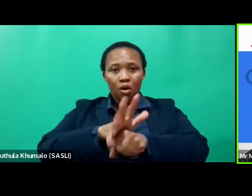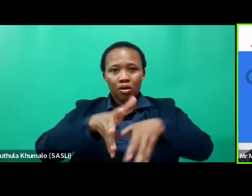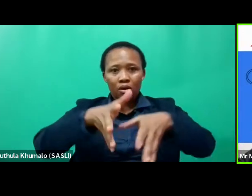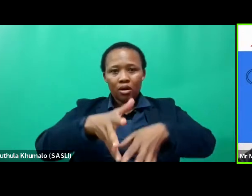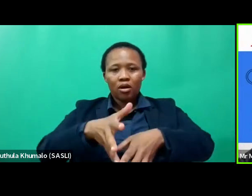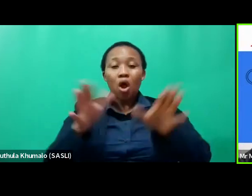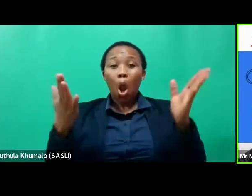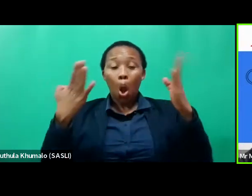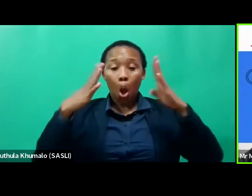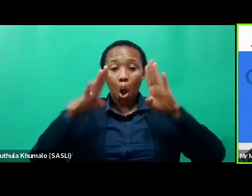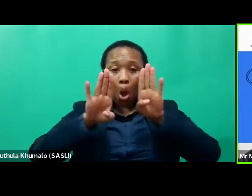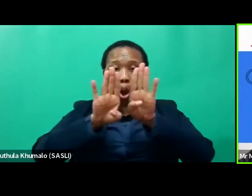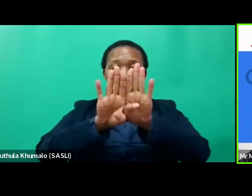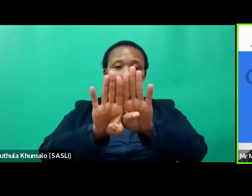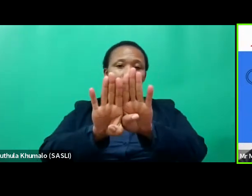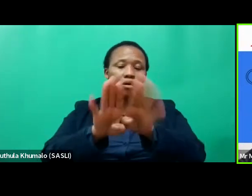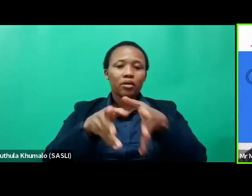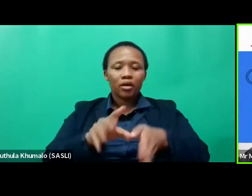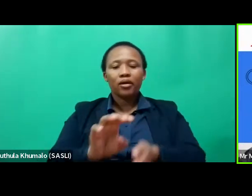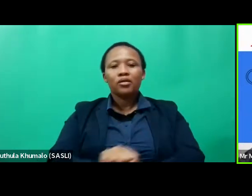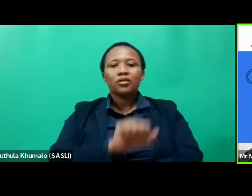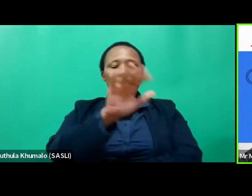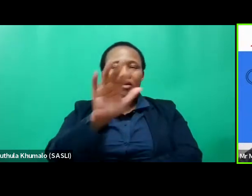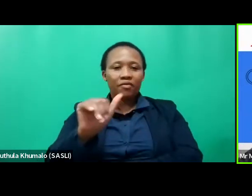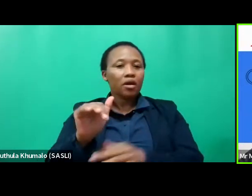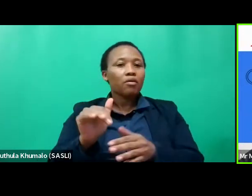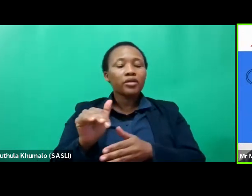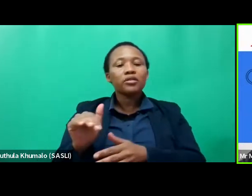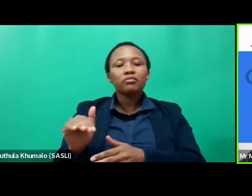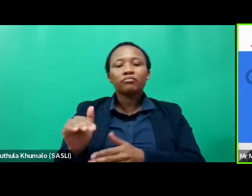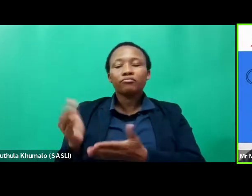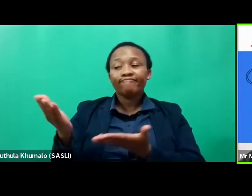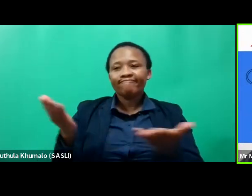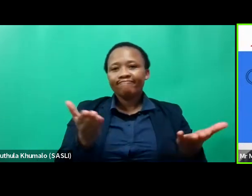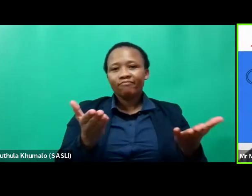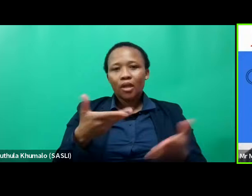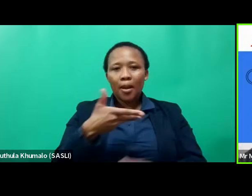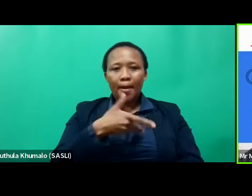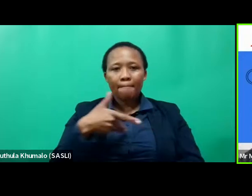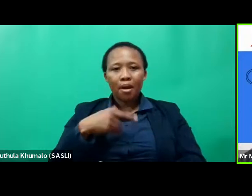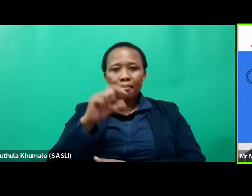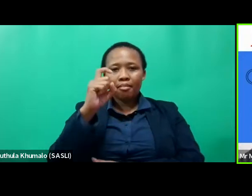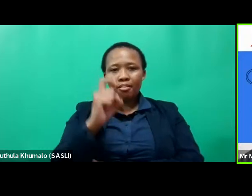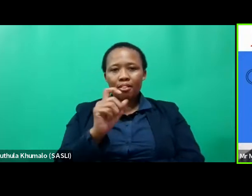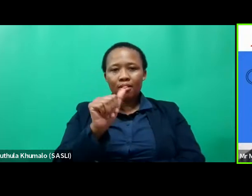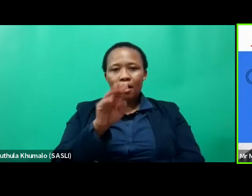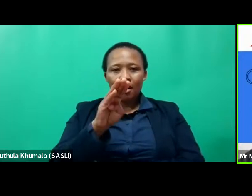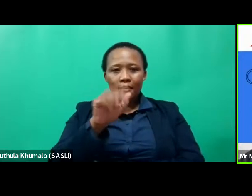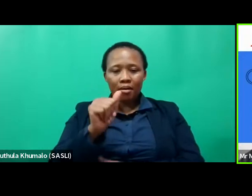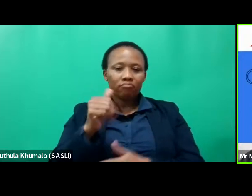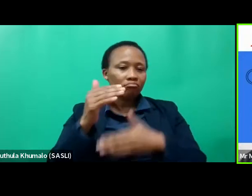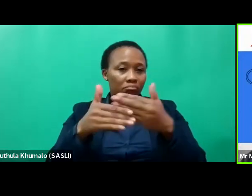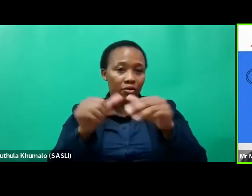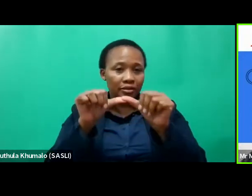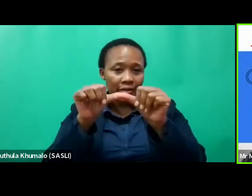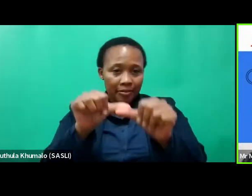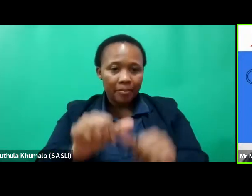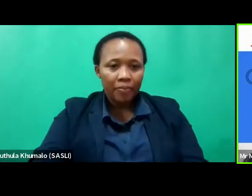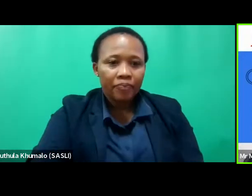The floor is yours now, Ms. Xaba. You can proceed with your presentation.